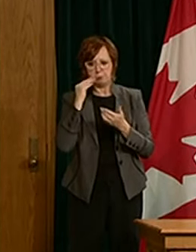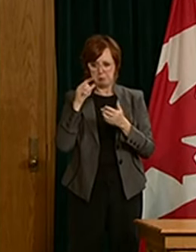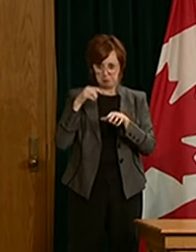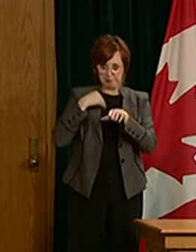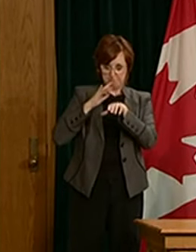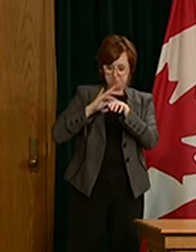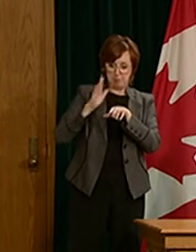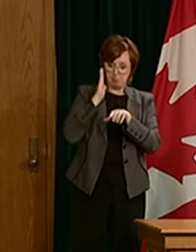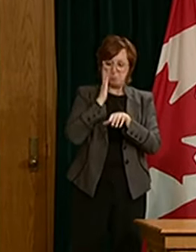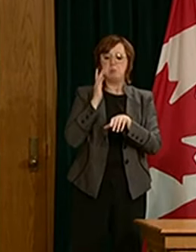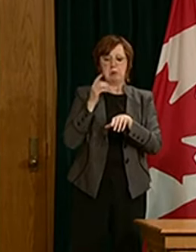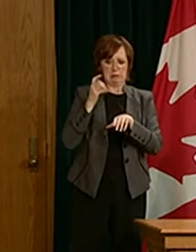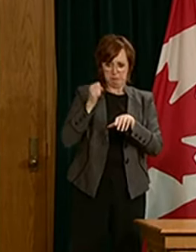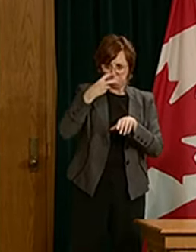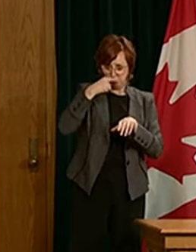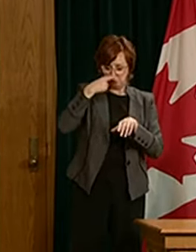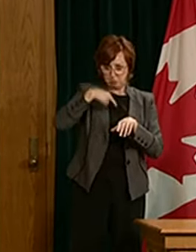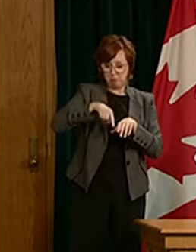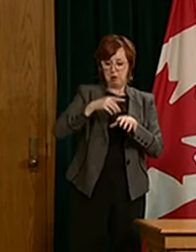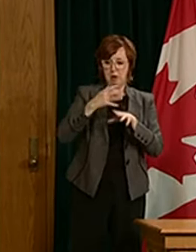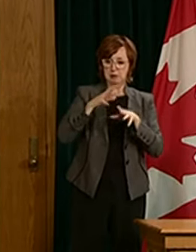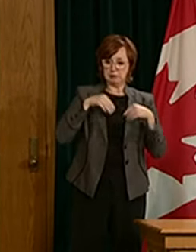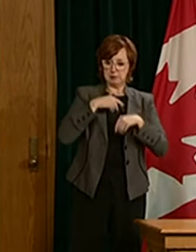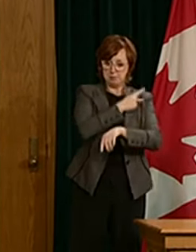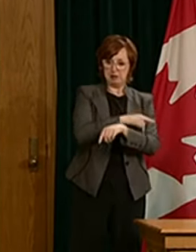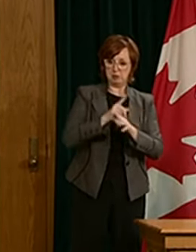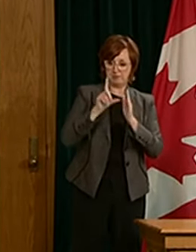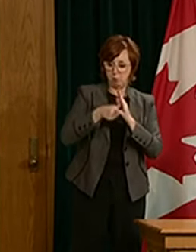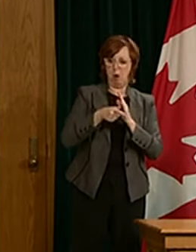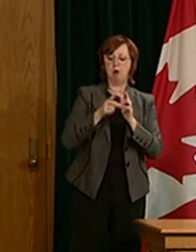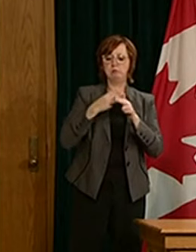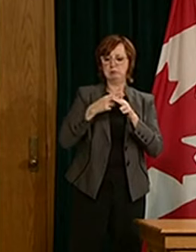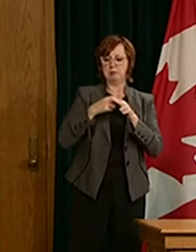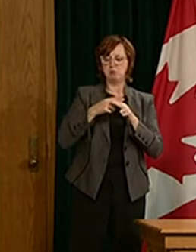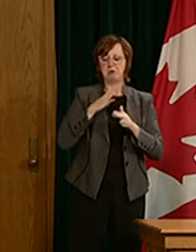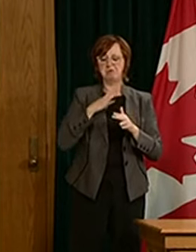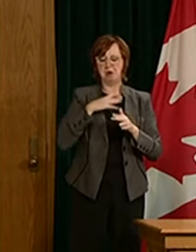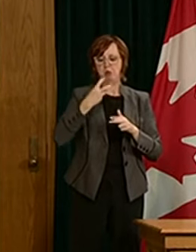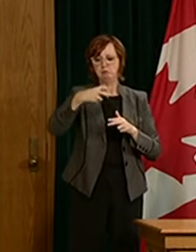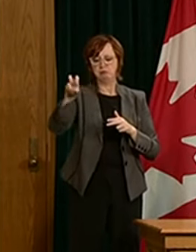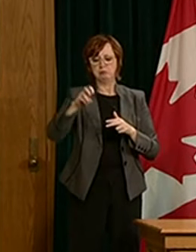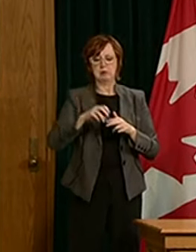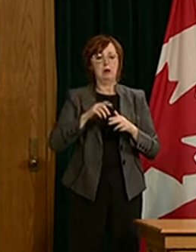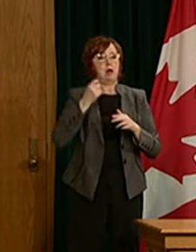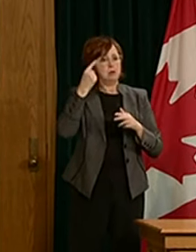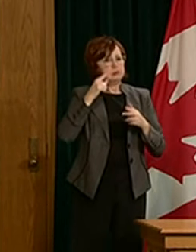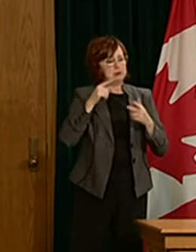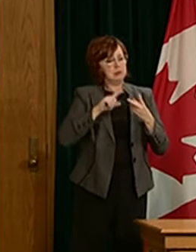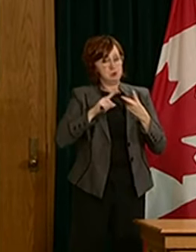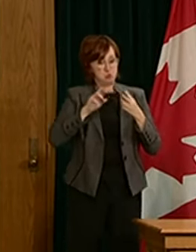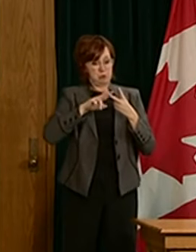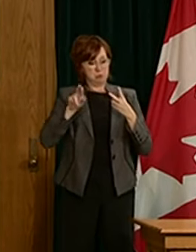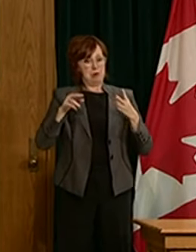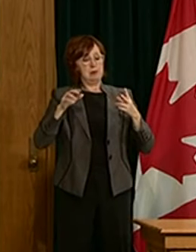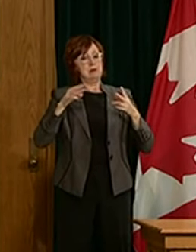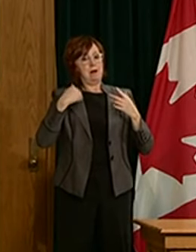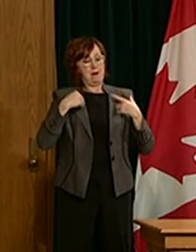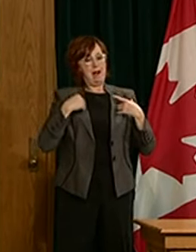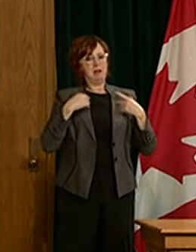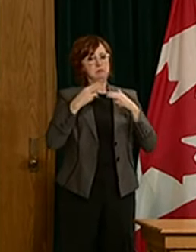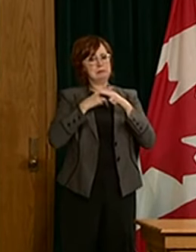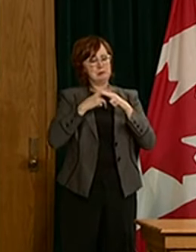a field hospital in Regina, and I'll just note for the field hospitals in Regina and Saskatoon, we will be moving forward